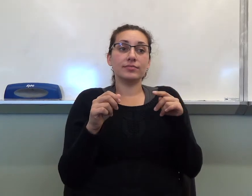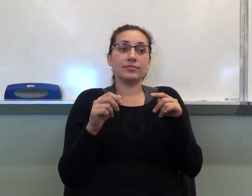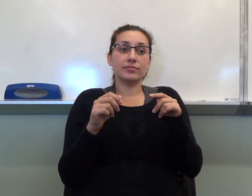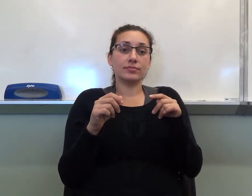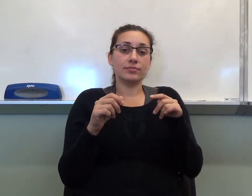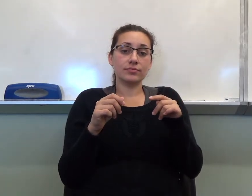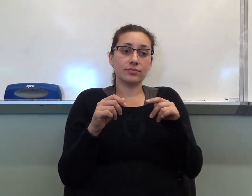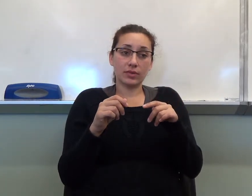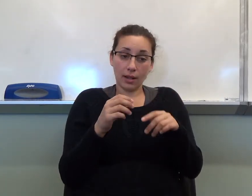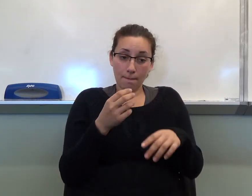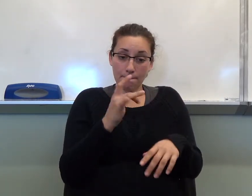they're asking,